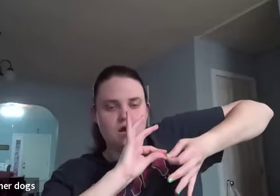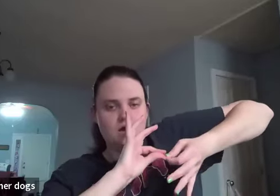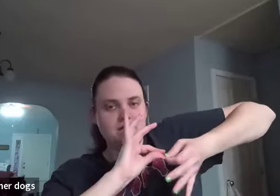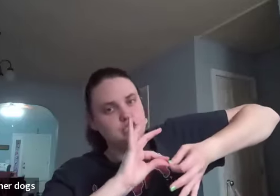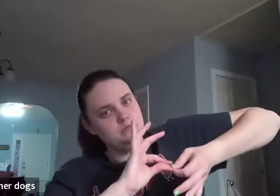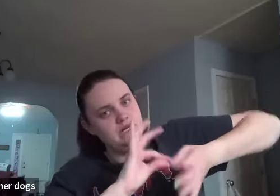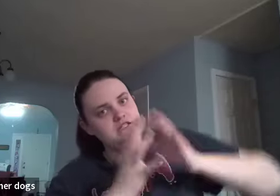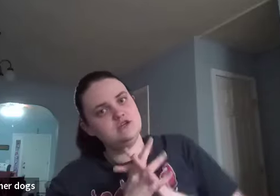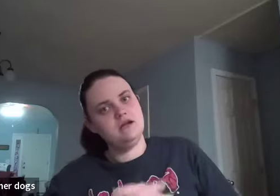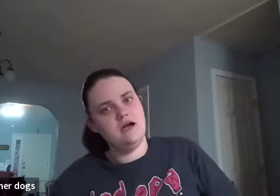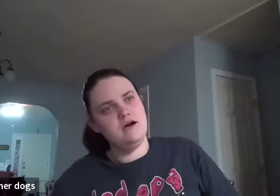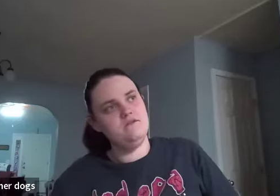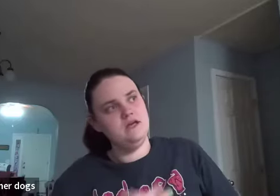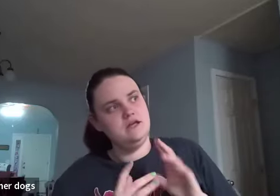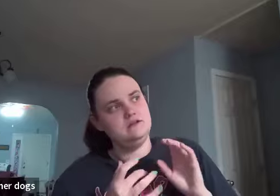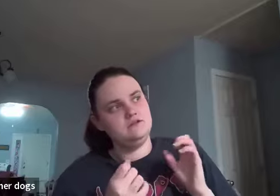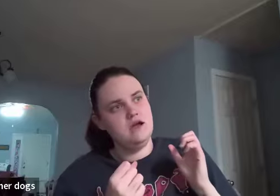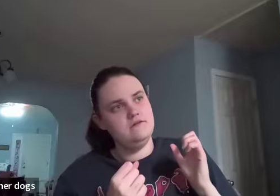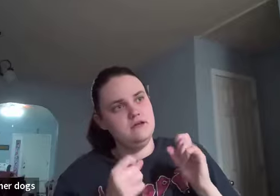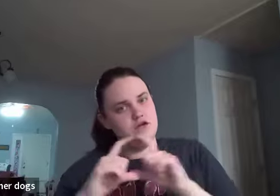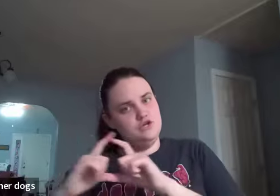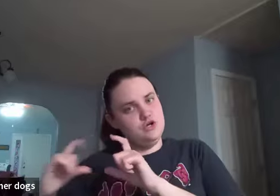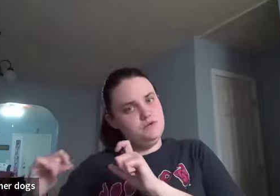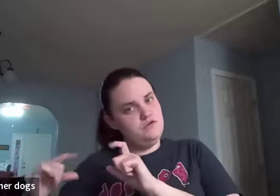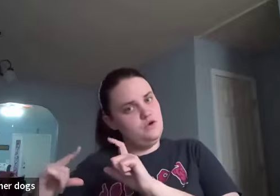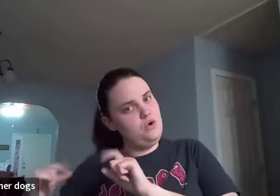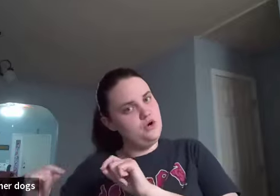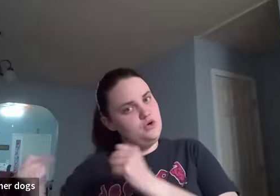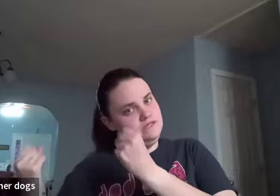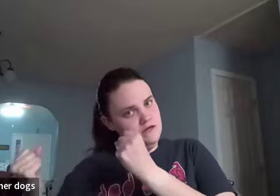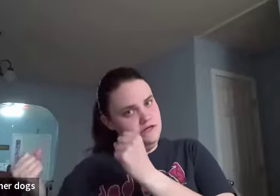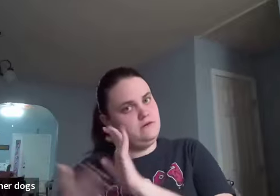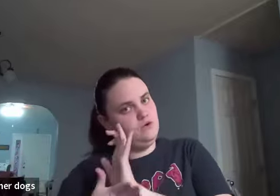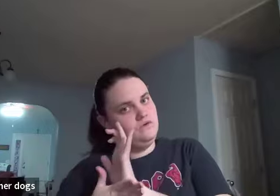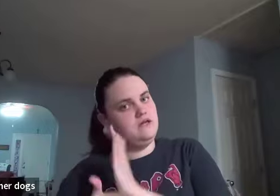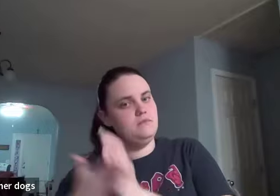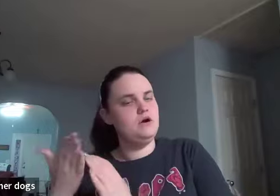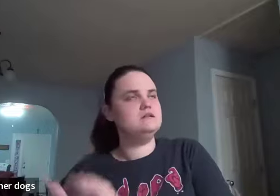for interpreting. So it'll have a interpreter in the corner who is signing the movie and the parts.